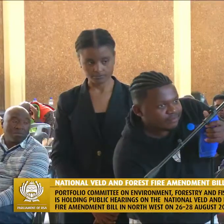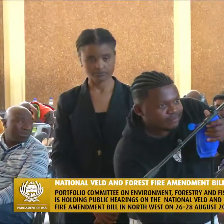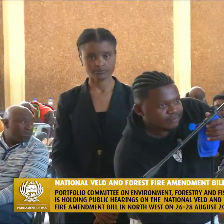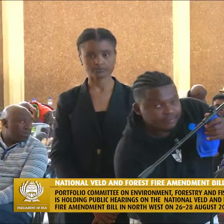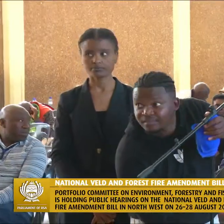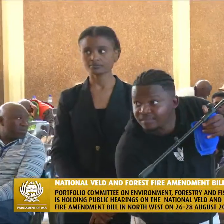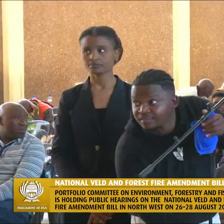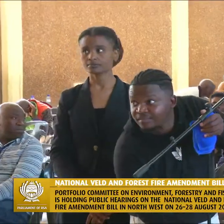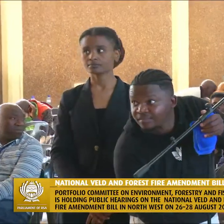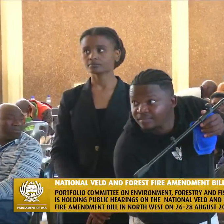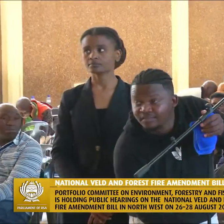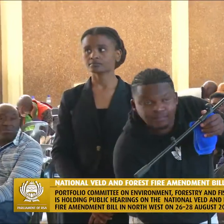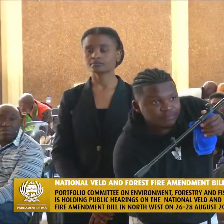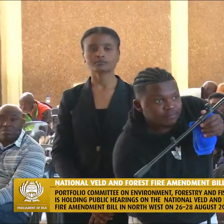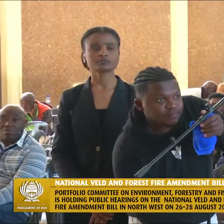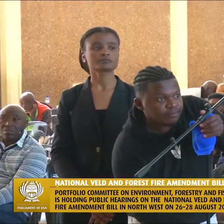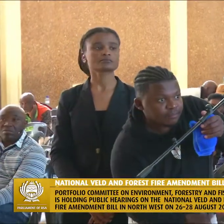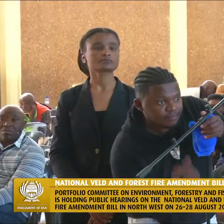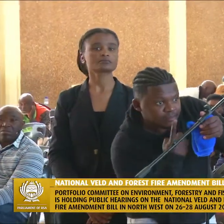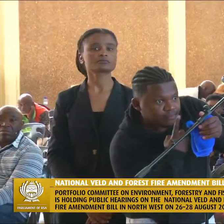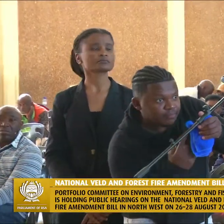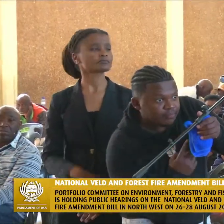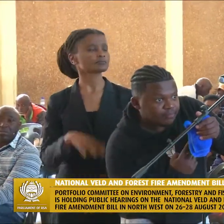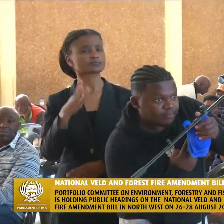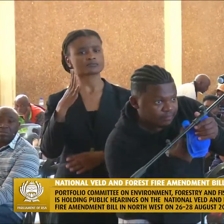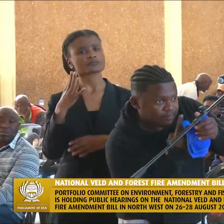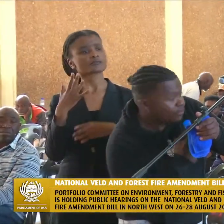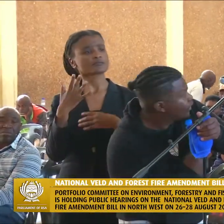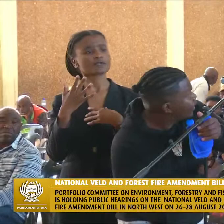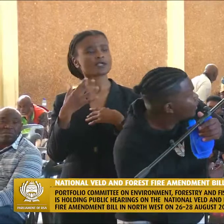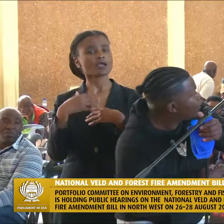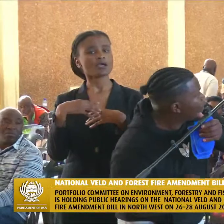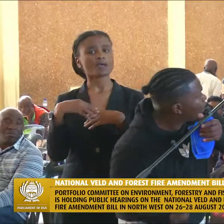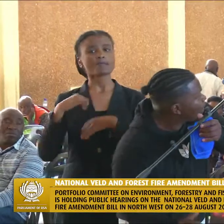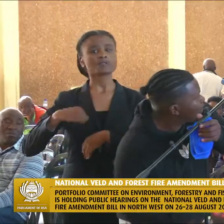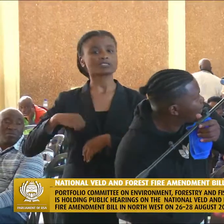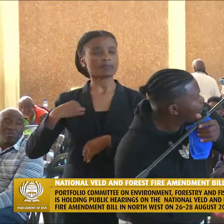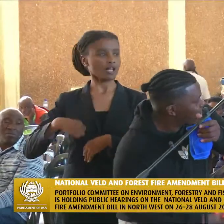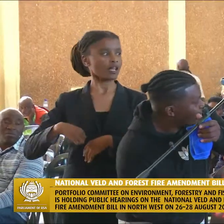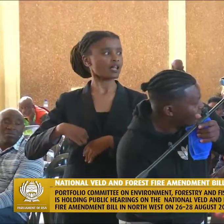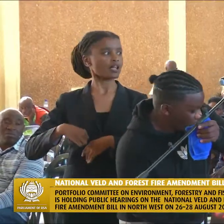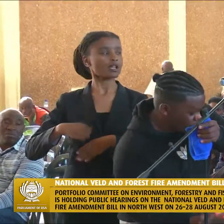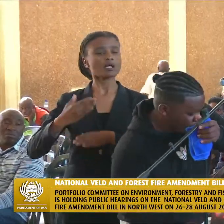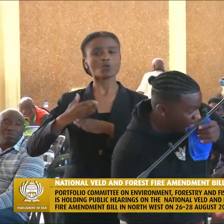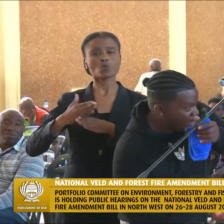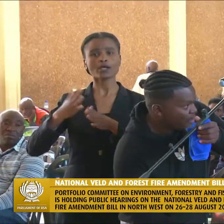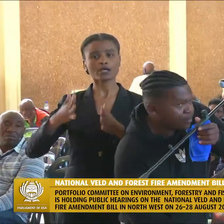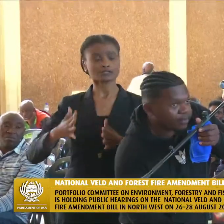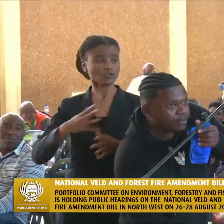are there municipal officials here but thank you very much